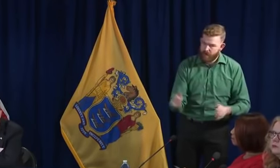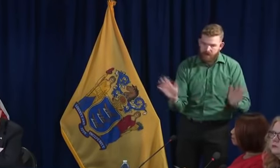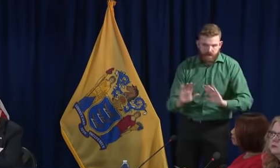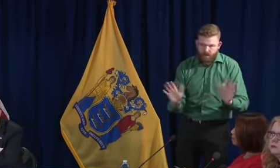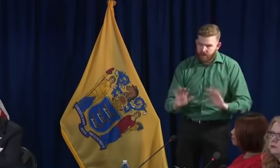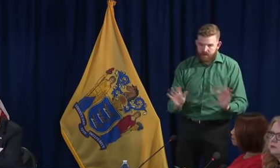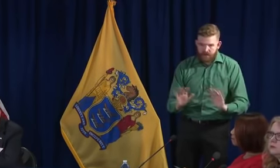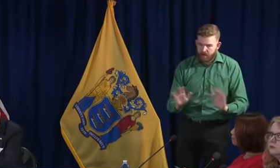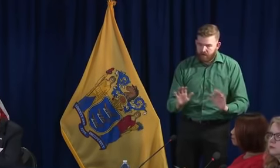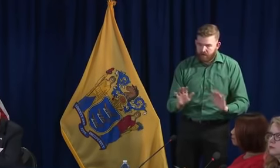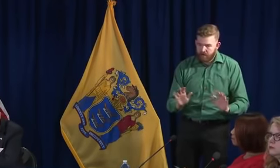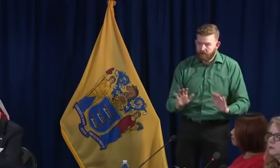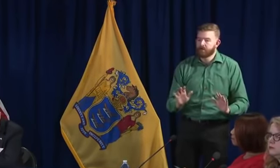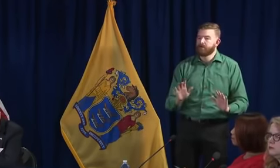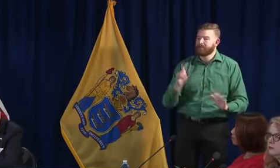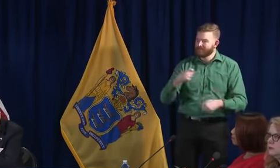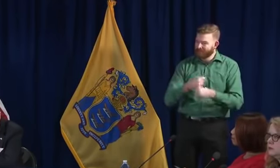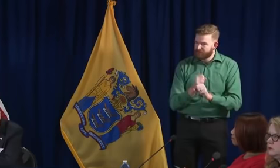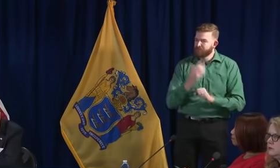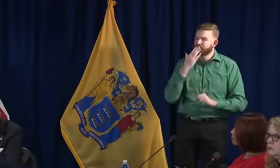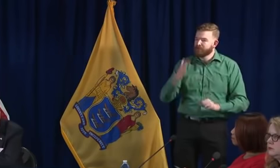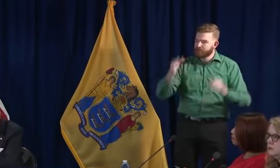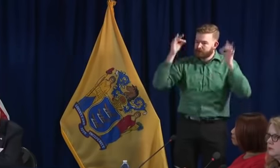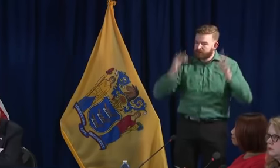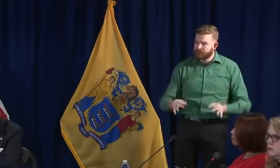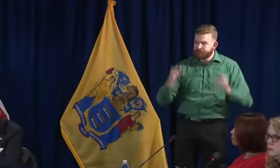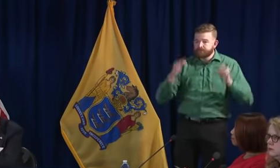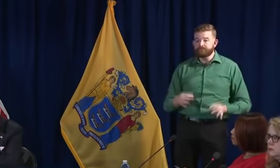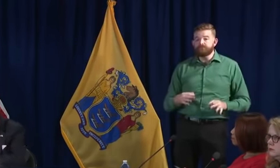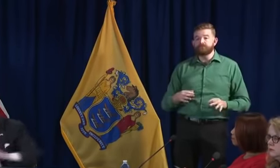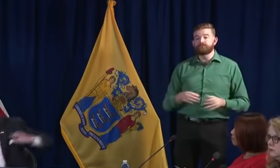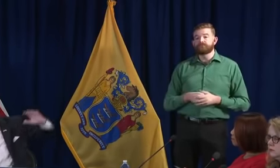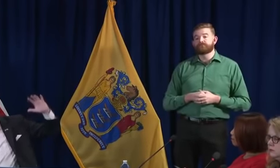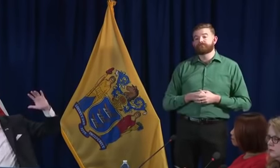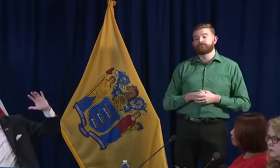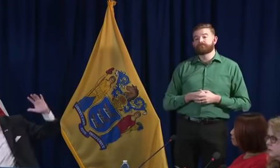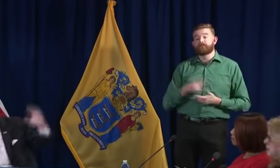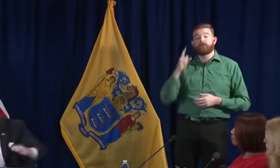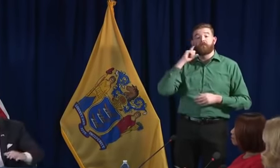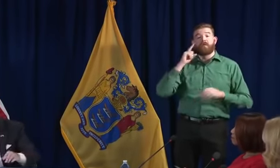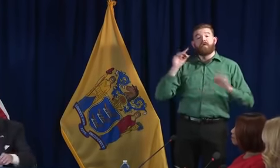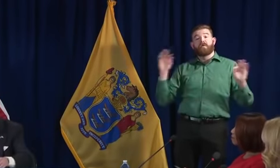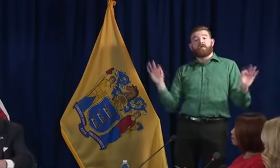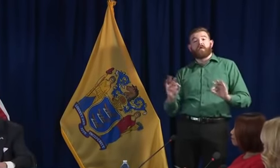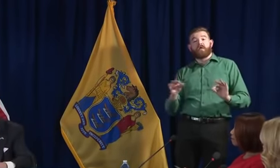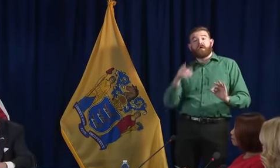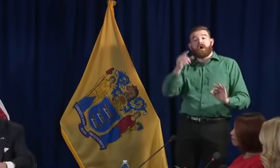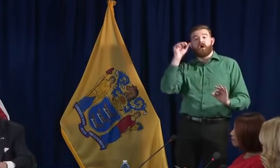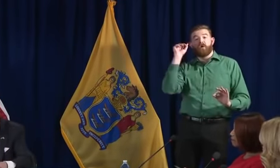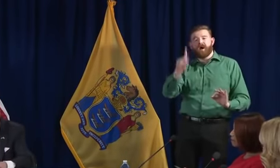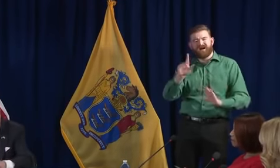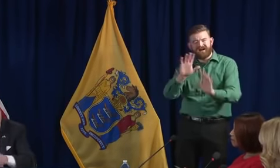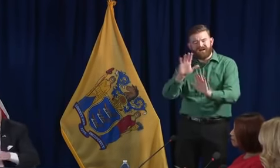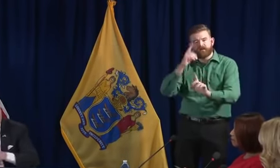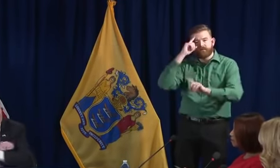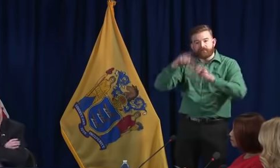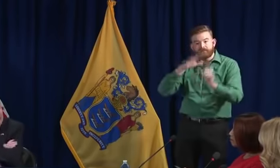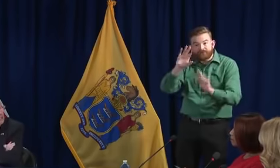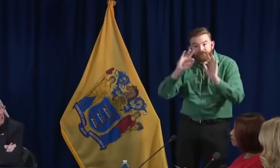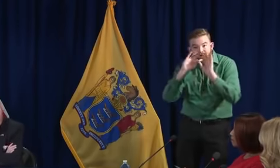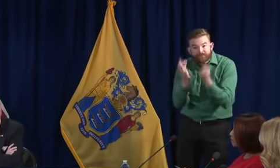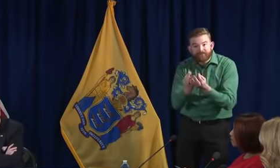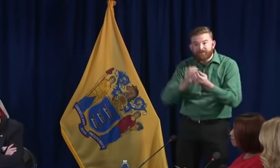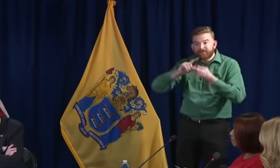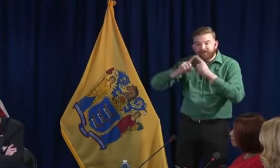your families and friends, and help prevent the spread of coronavirus and help flatten the curve. I want to spend